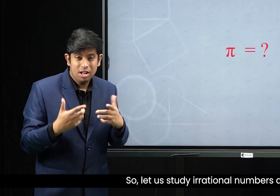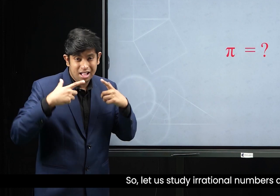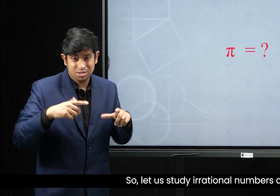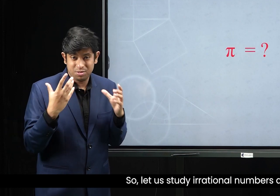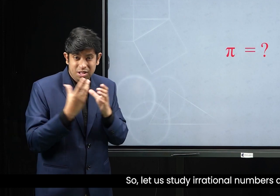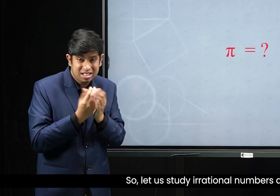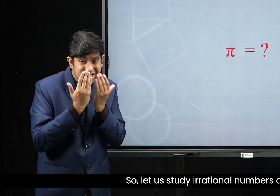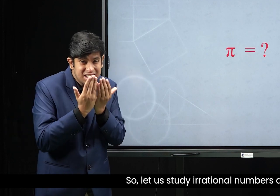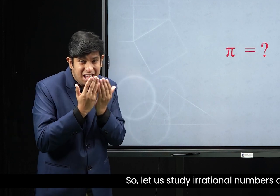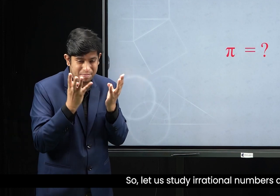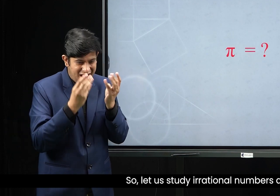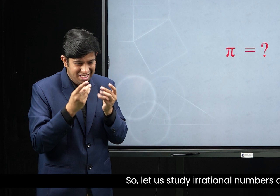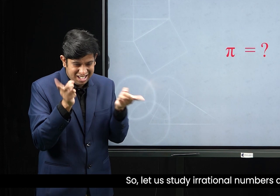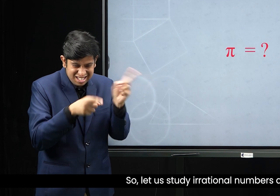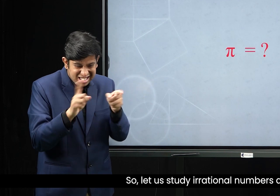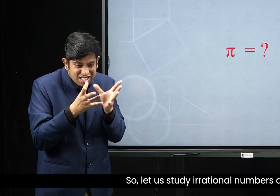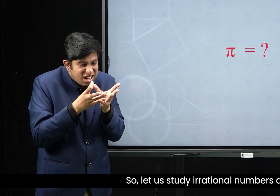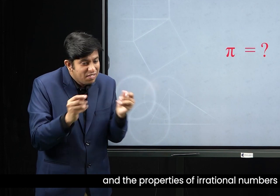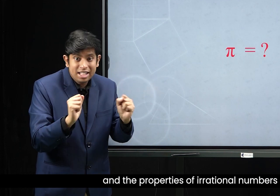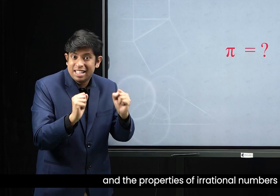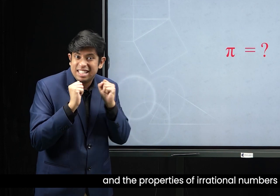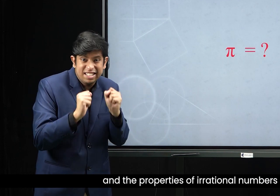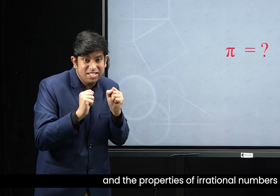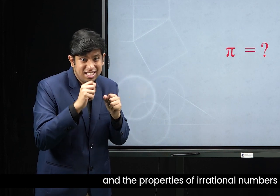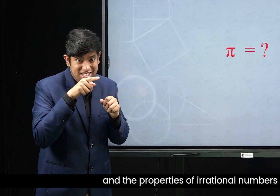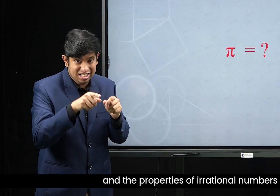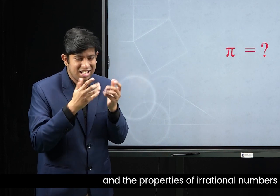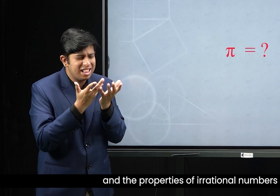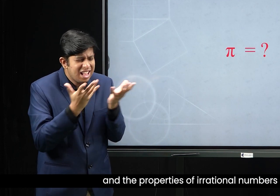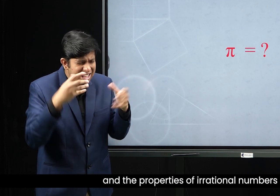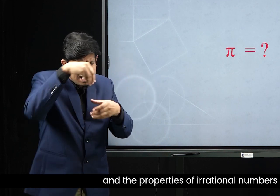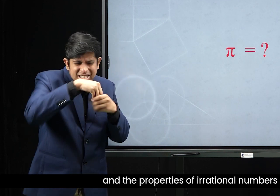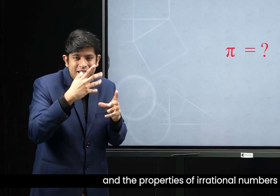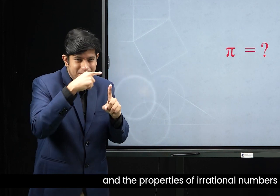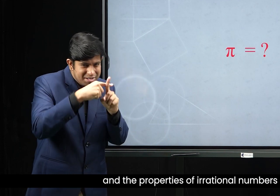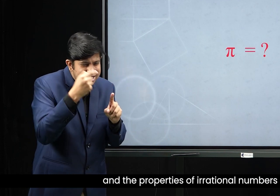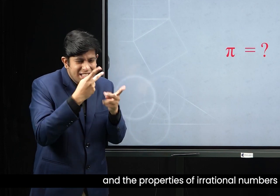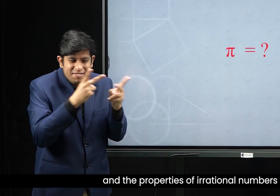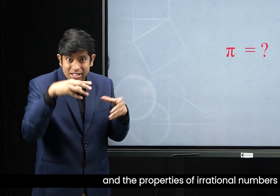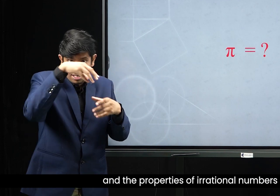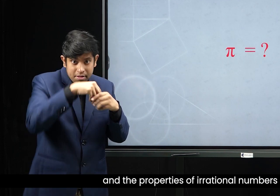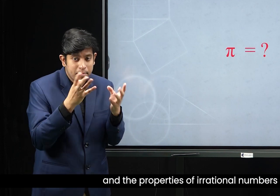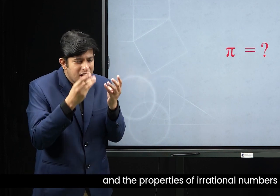So, let us study irrational numbers and the properties of irrational numbers in detail.